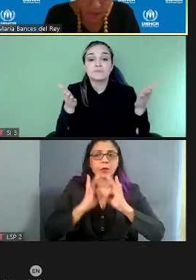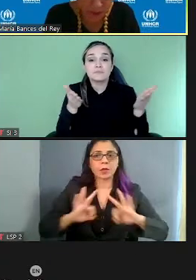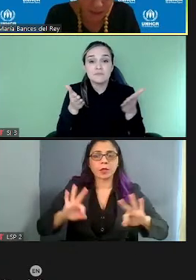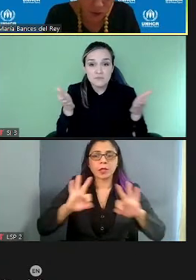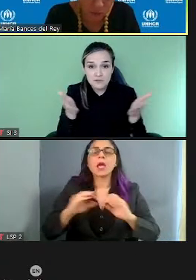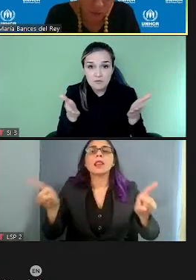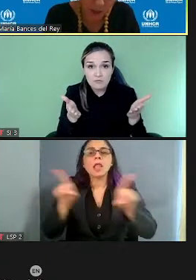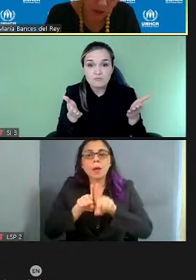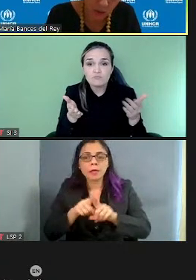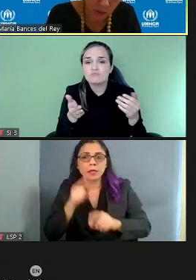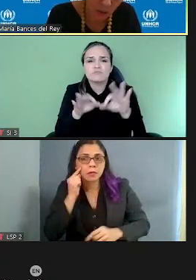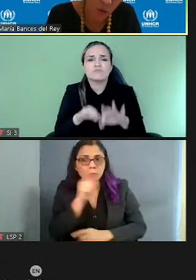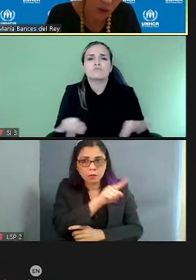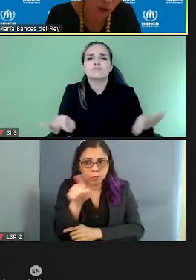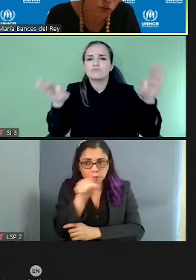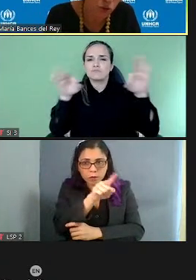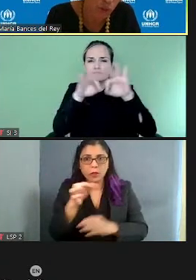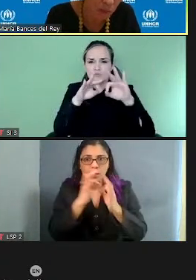is